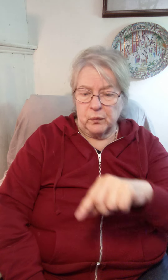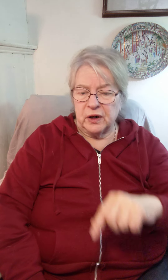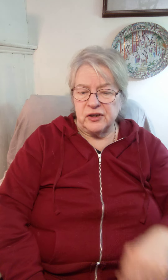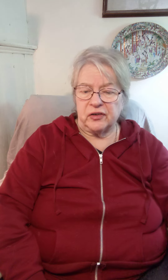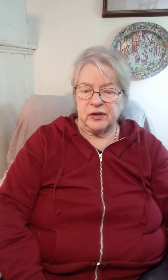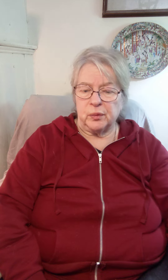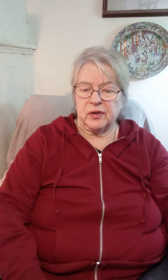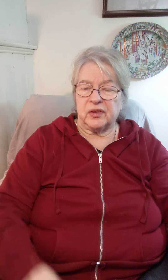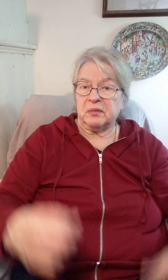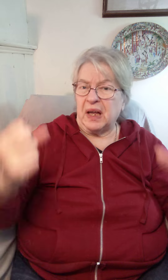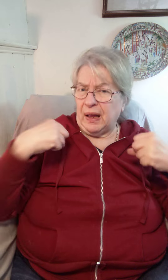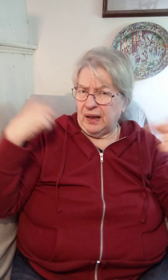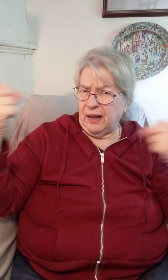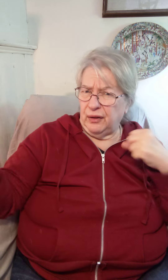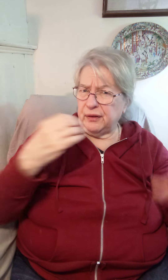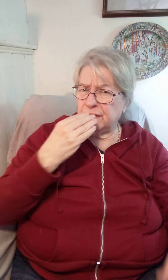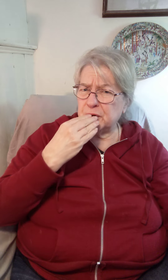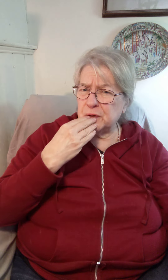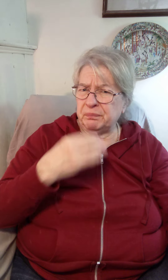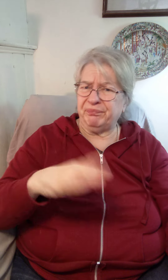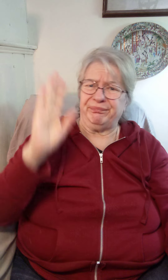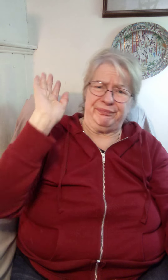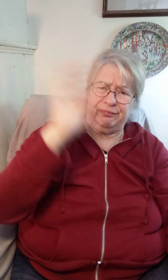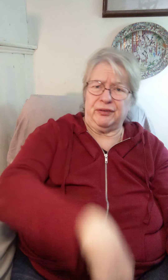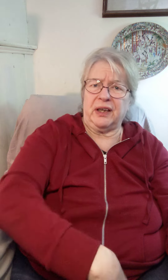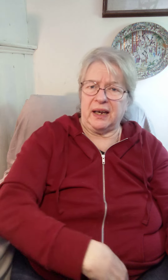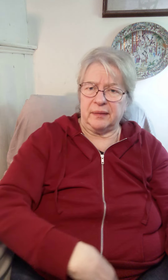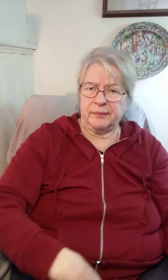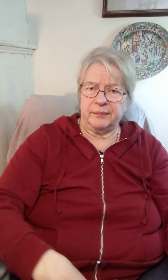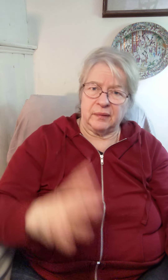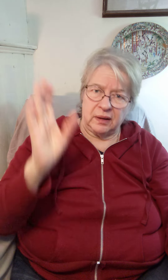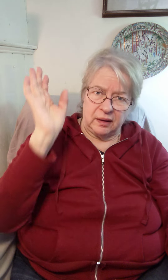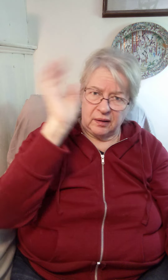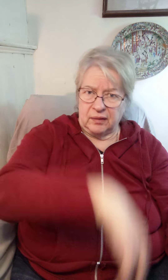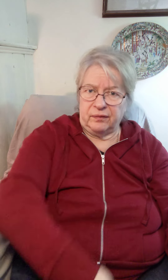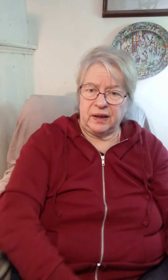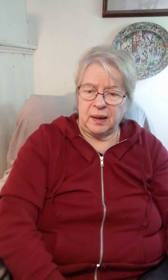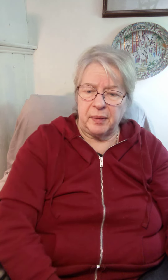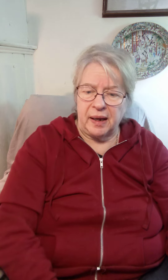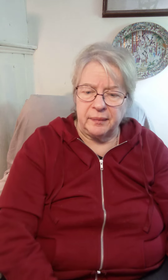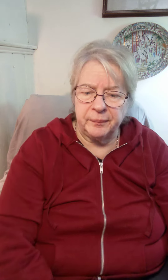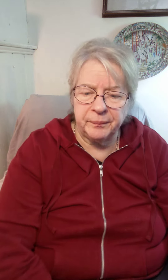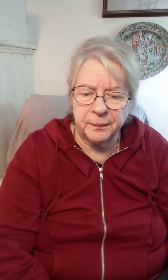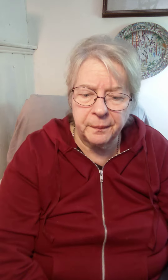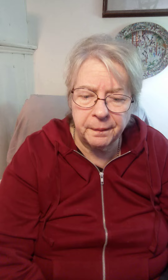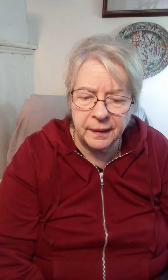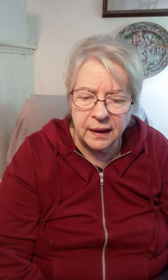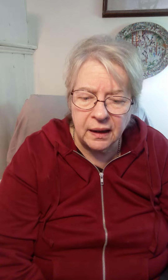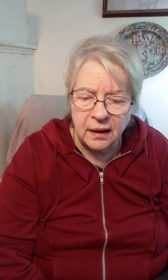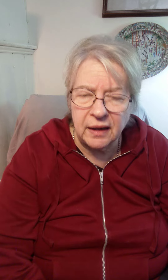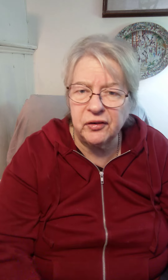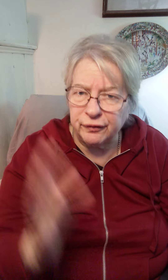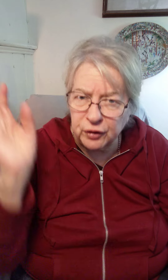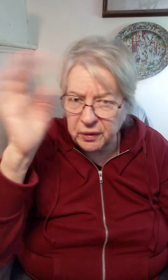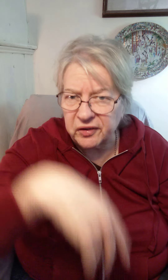What I just did was healthy food, forget it. Forget about it. That's the phooey